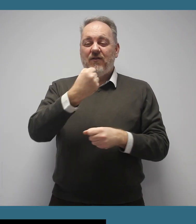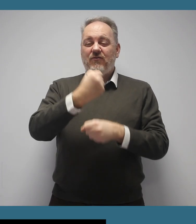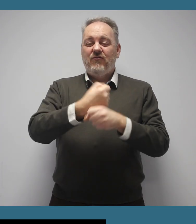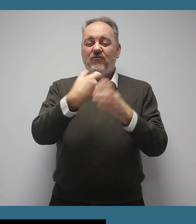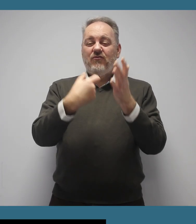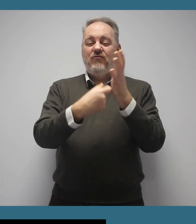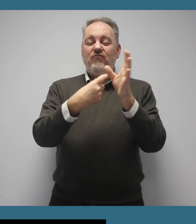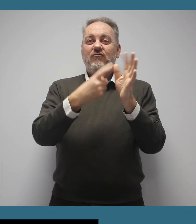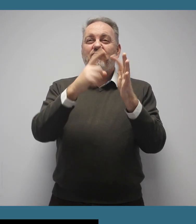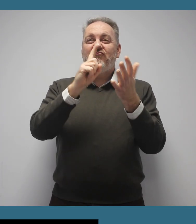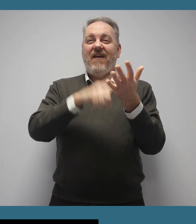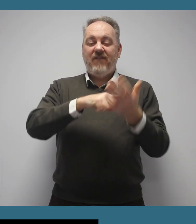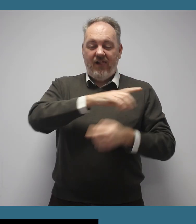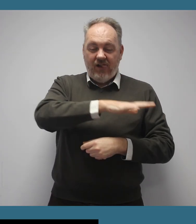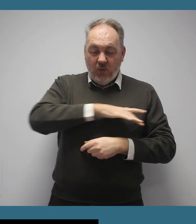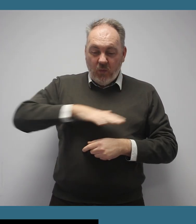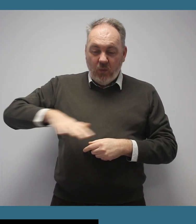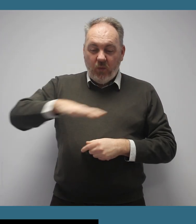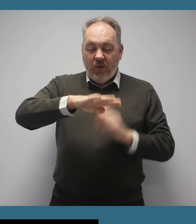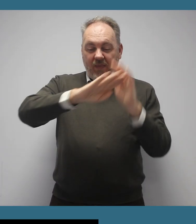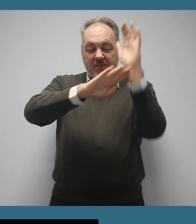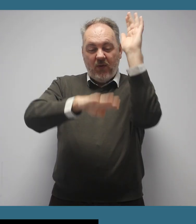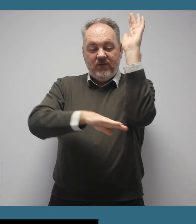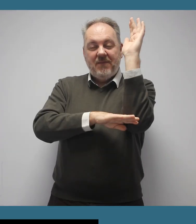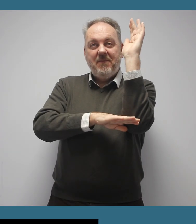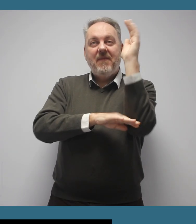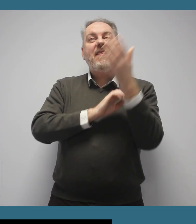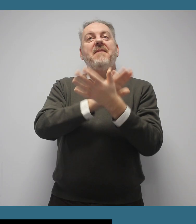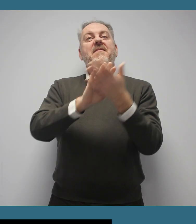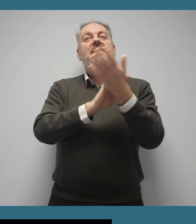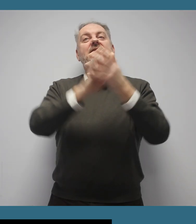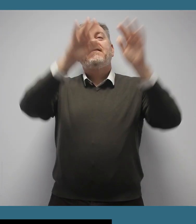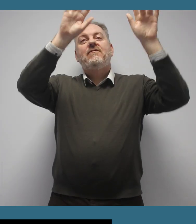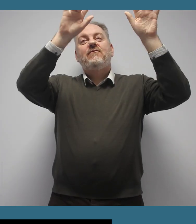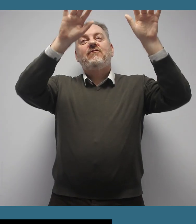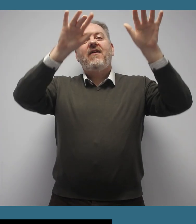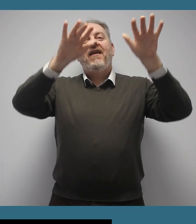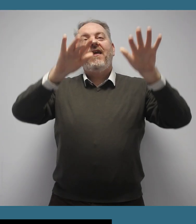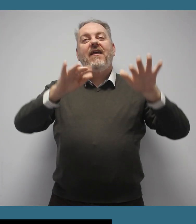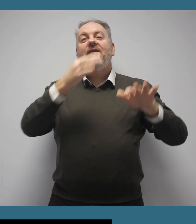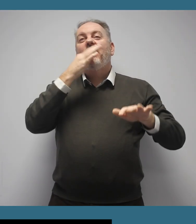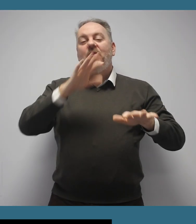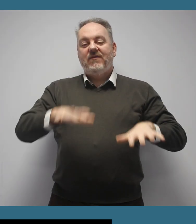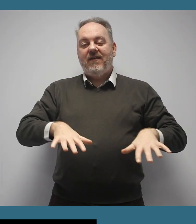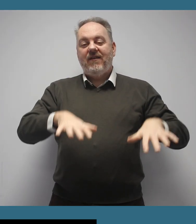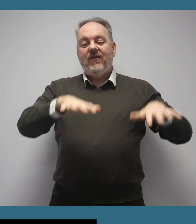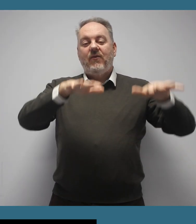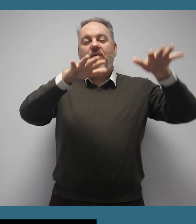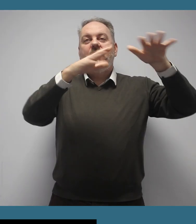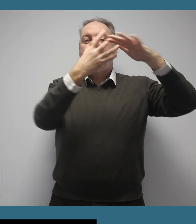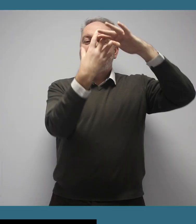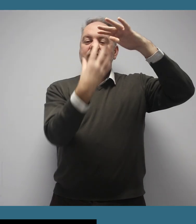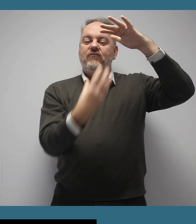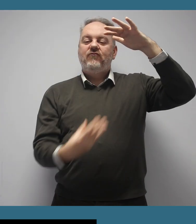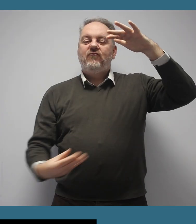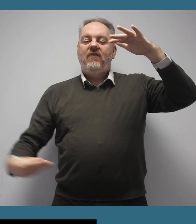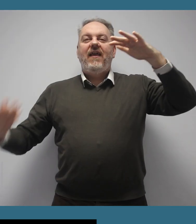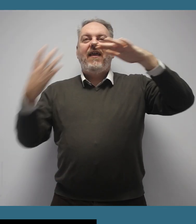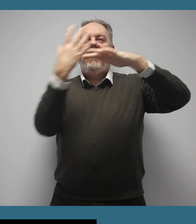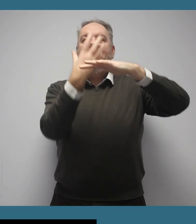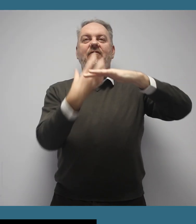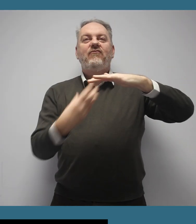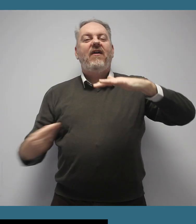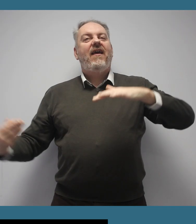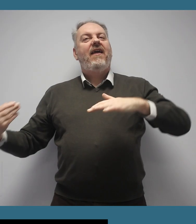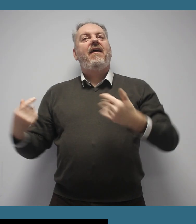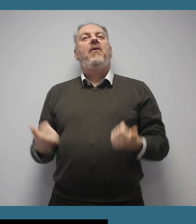rains heavily, that this fills up and is a water feature, but equally when in dry periods it can just drain away. And